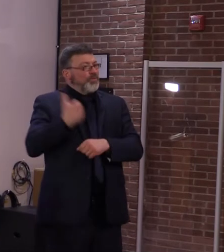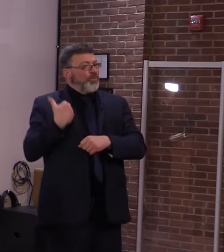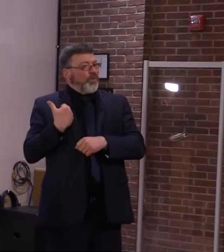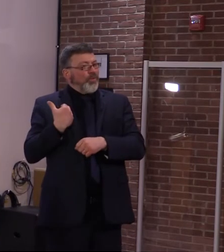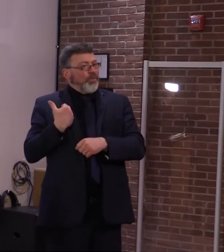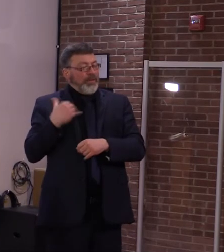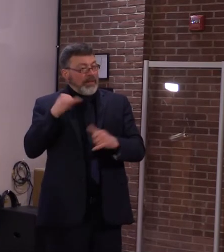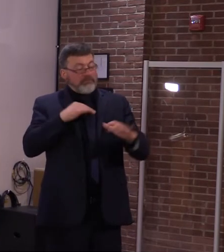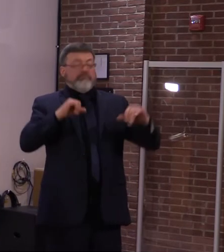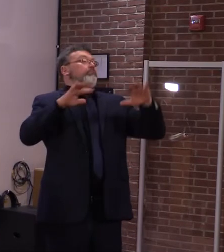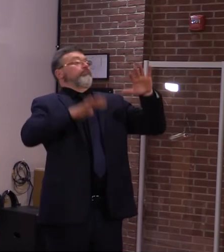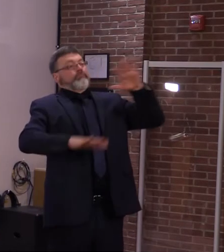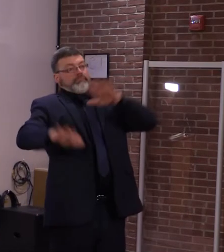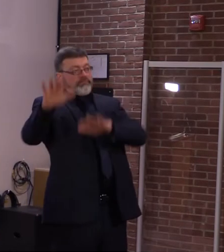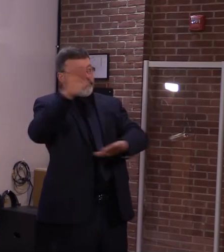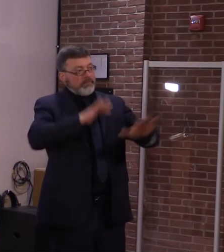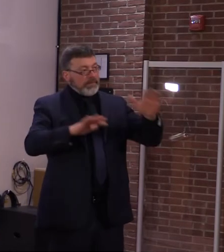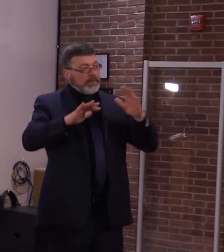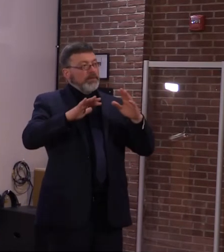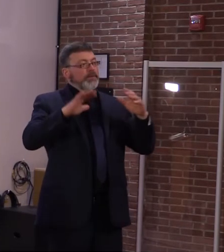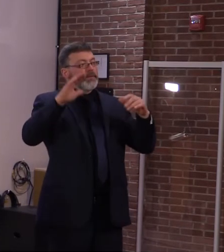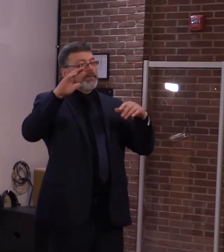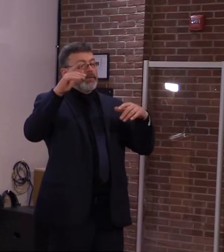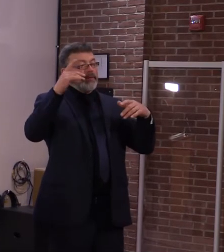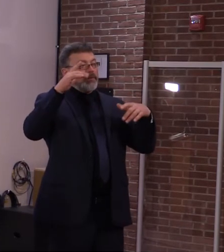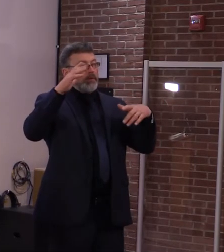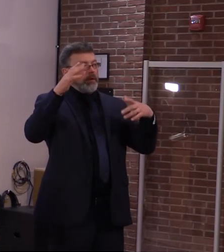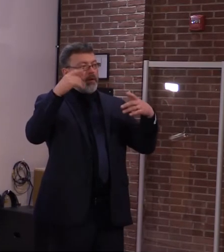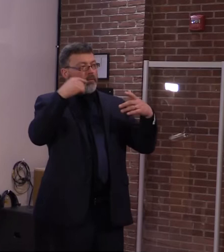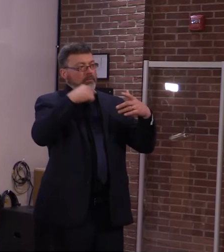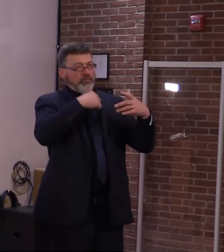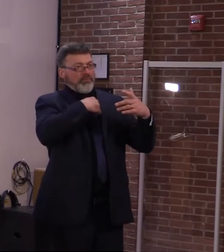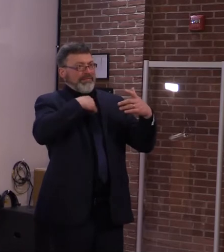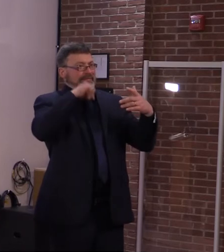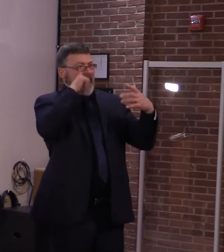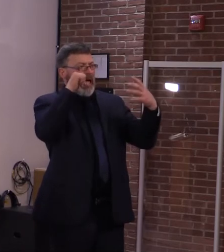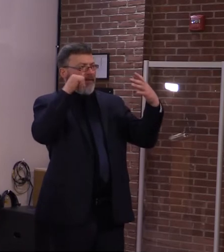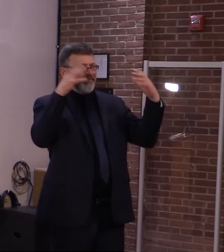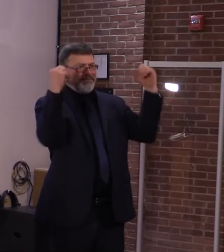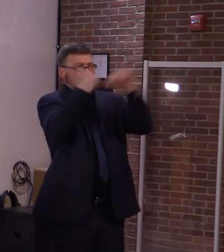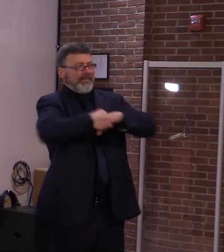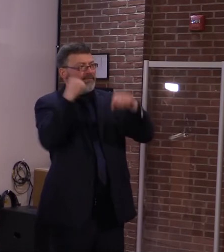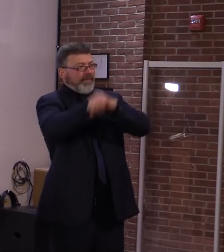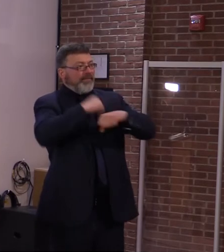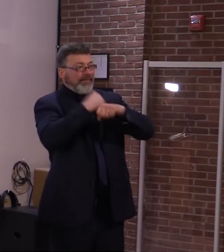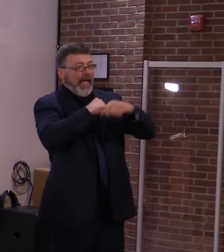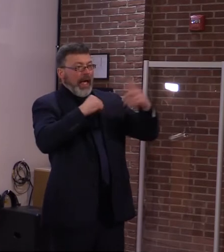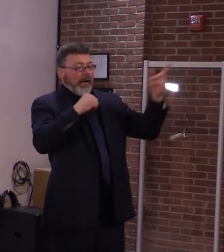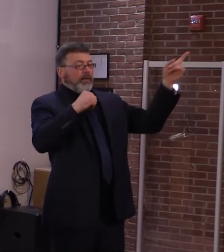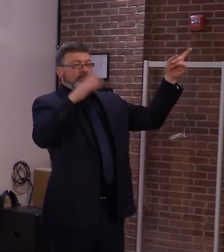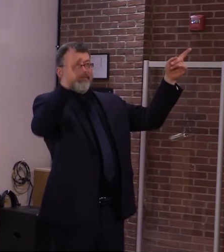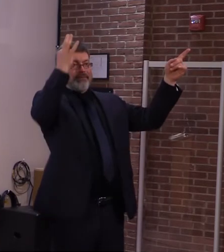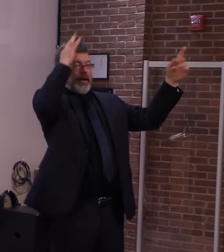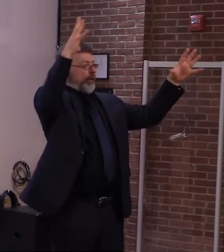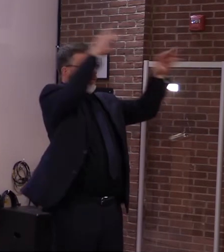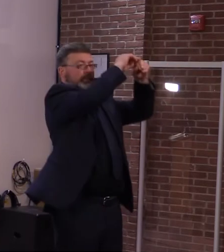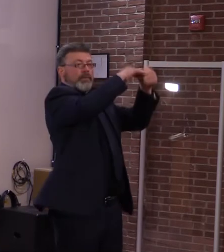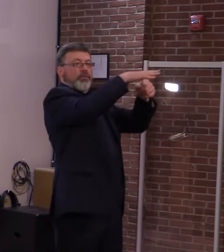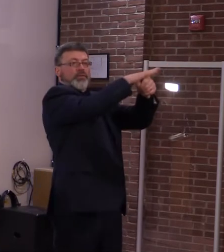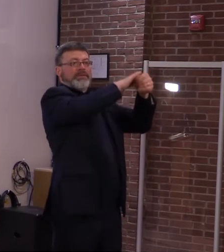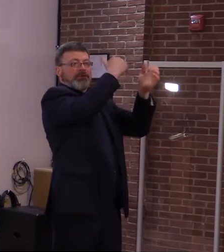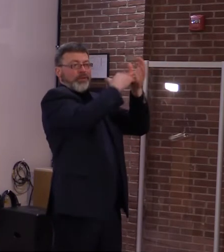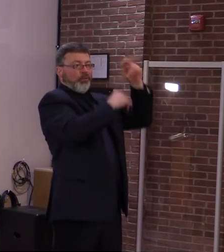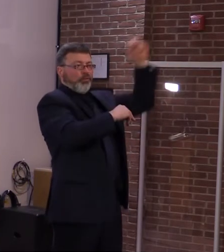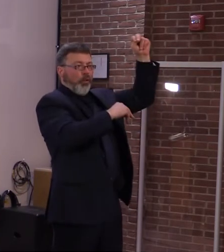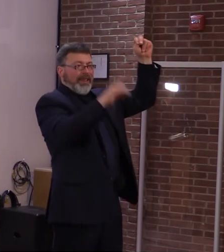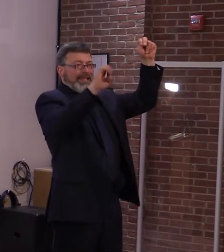disagreed that we want to shut down the regional center. We don't want to be in charge of that. We think someone else should do that. We've never disagreed